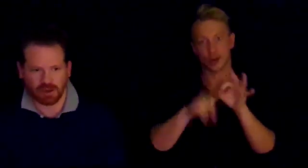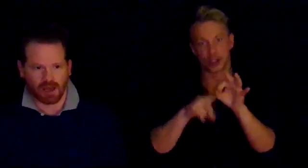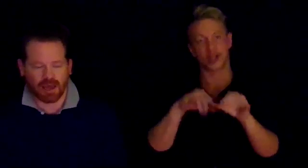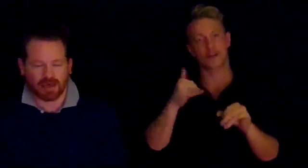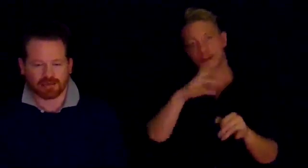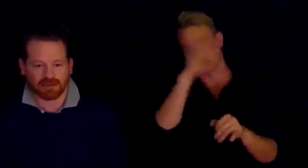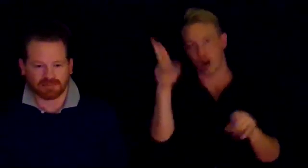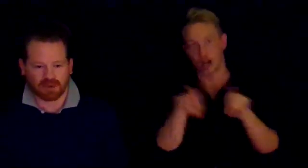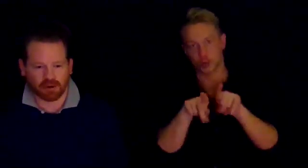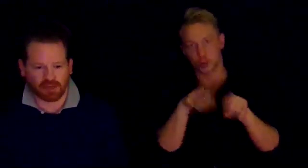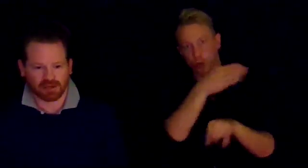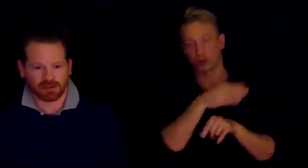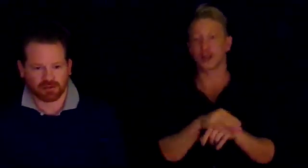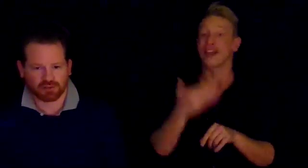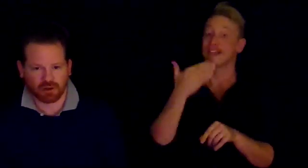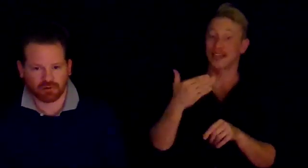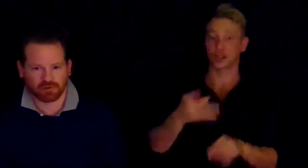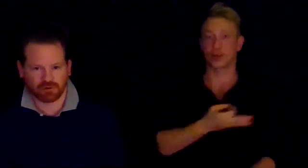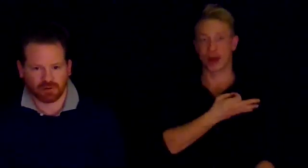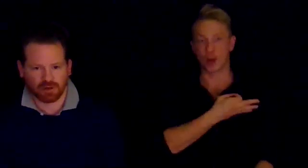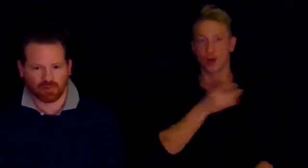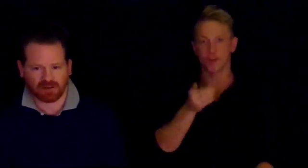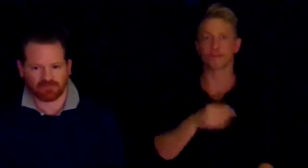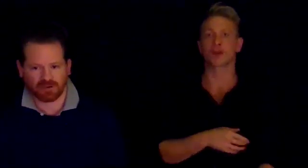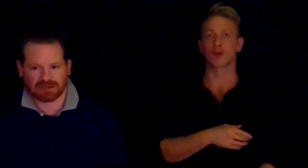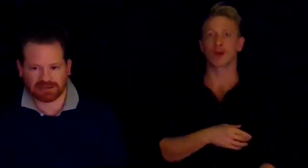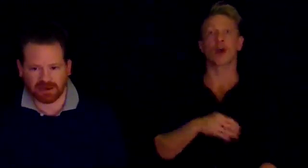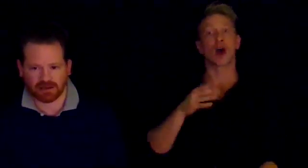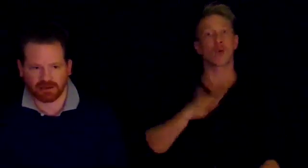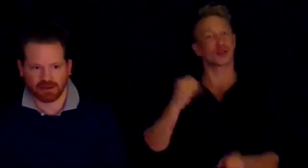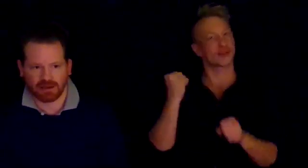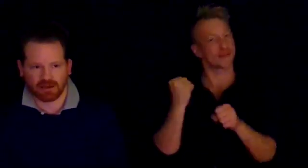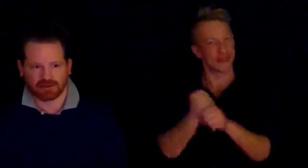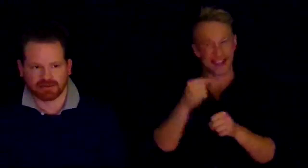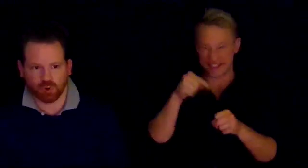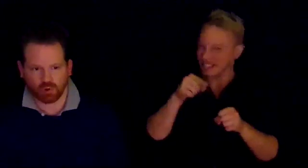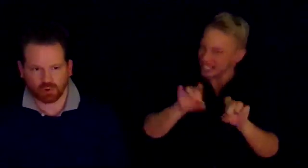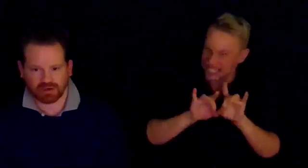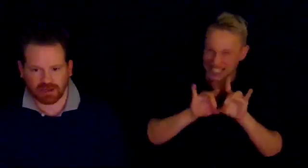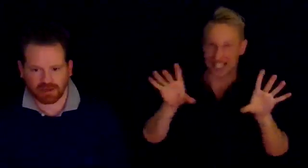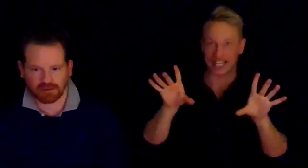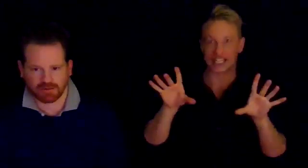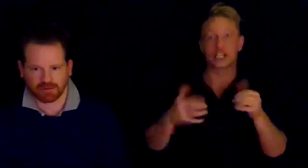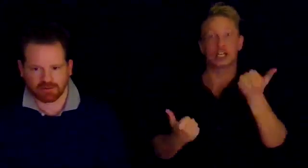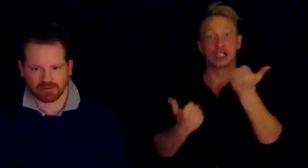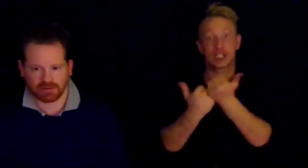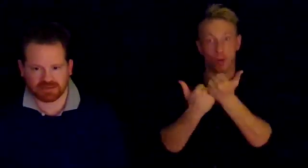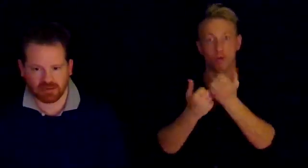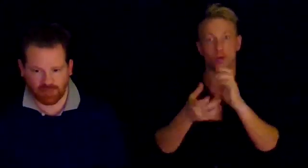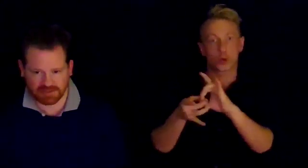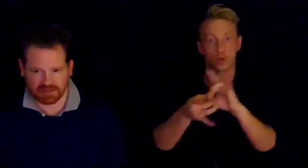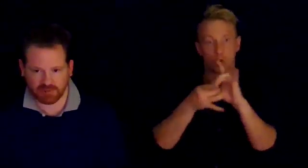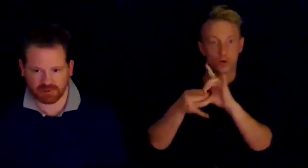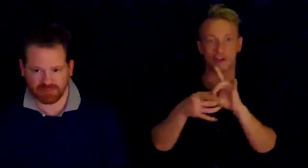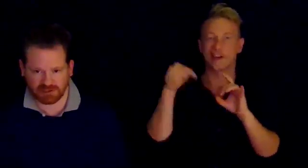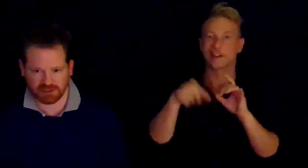Yep. Thanks, Paola. So I'll make it very clear. Support coordinator is